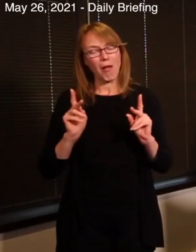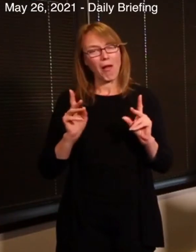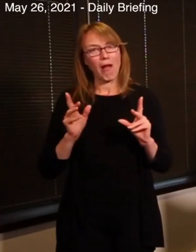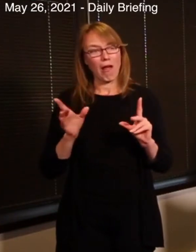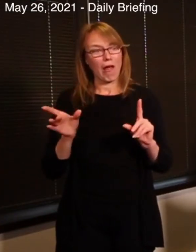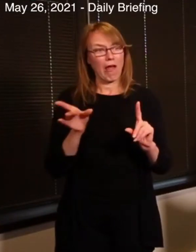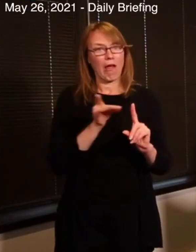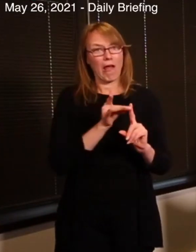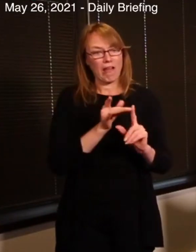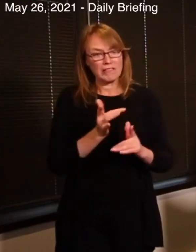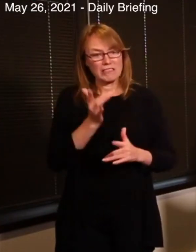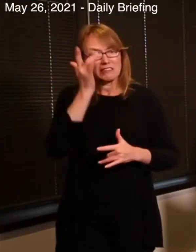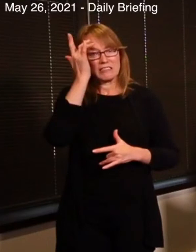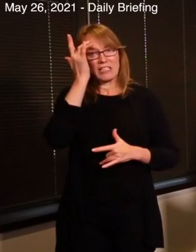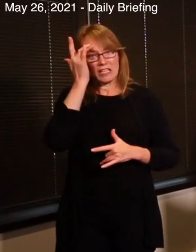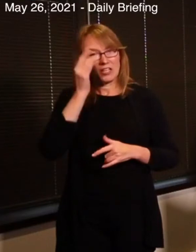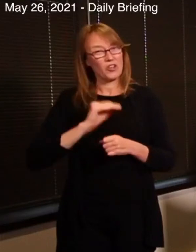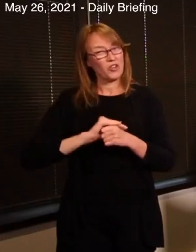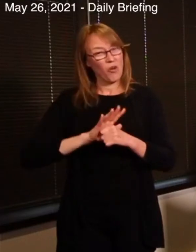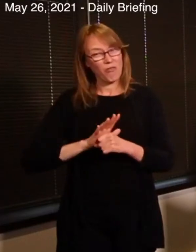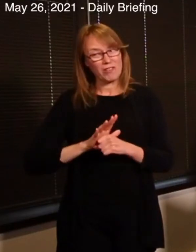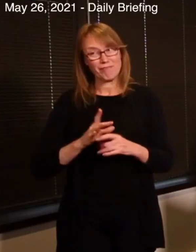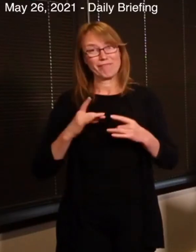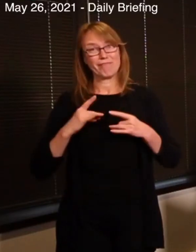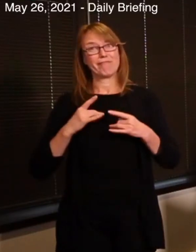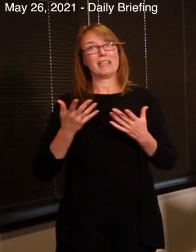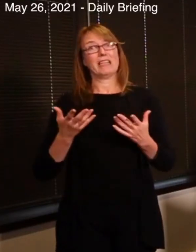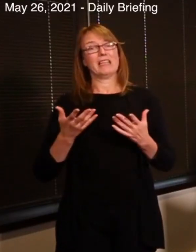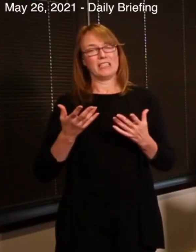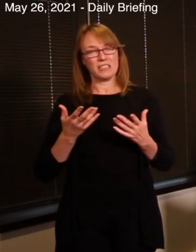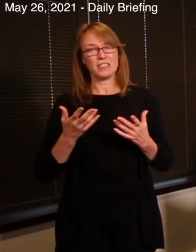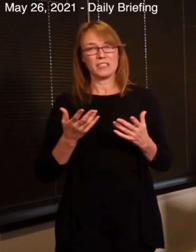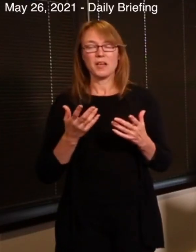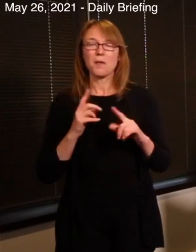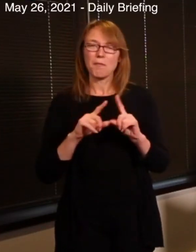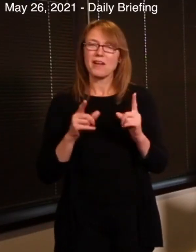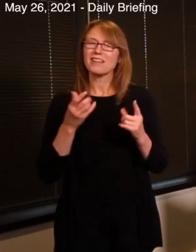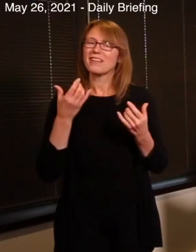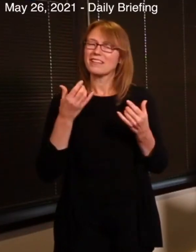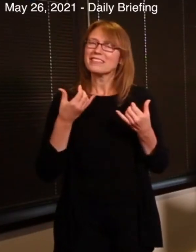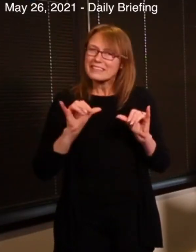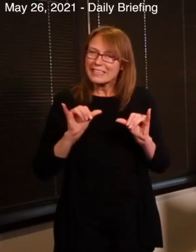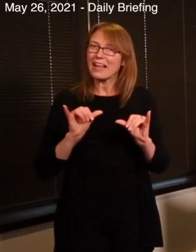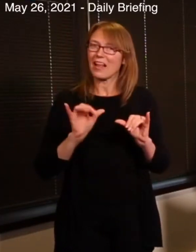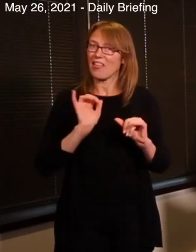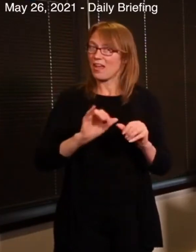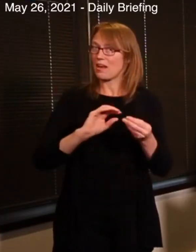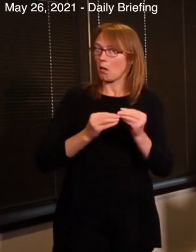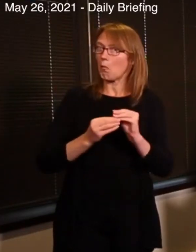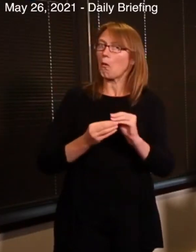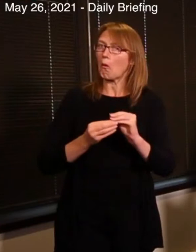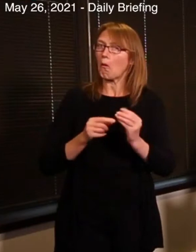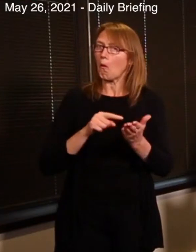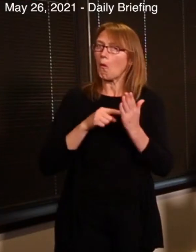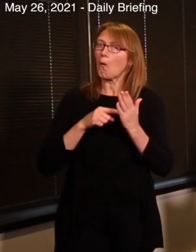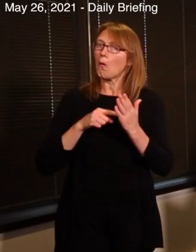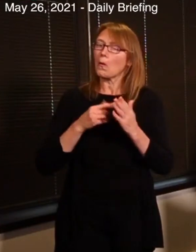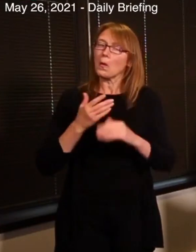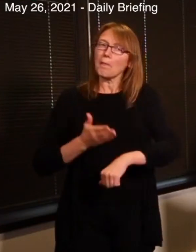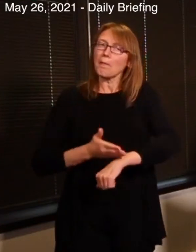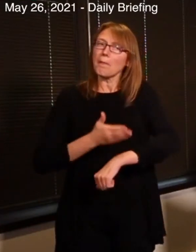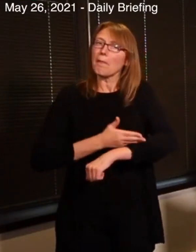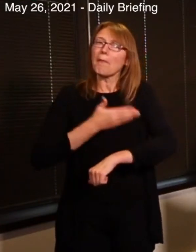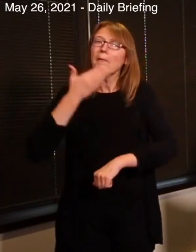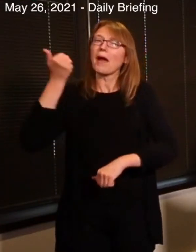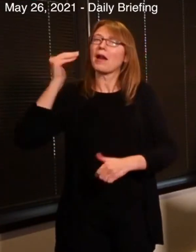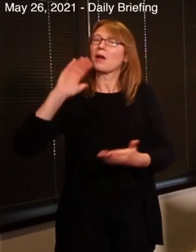from where we were before. And we're headed in the right direction. And then our weekly change, so this is, again, it is reflected in our weekly